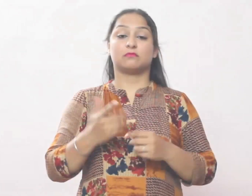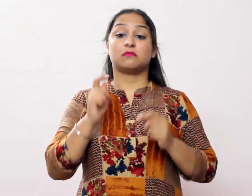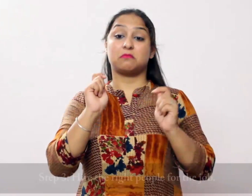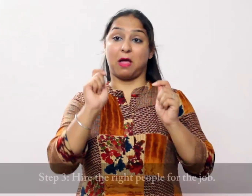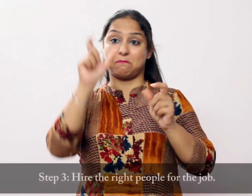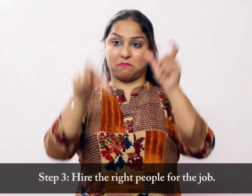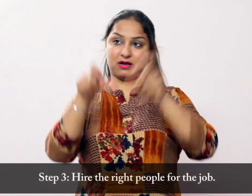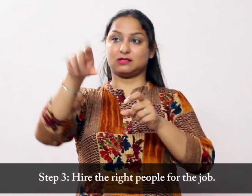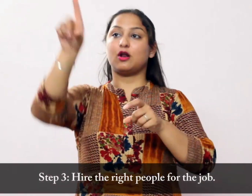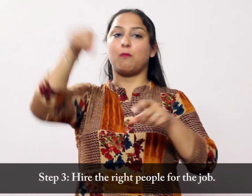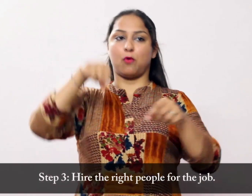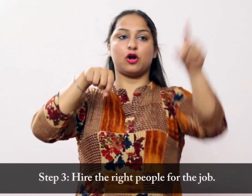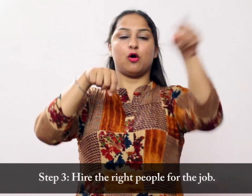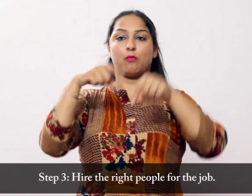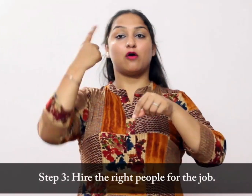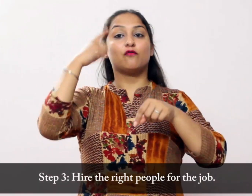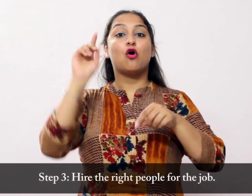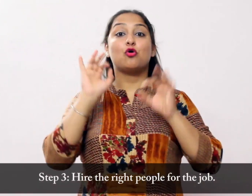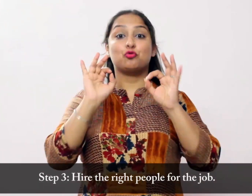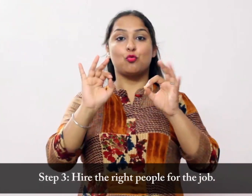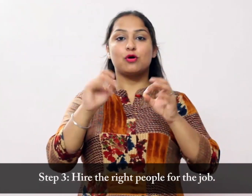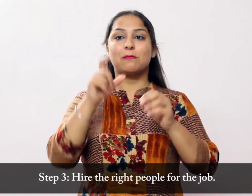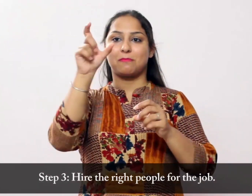Step 3. Hire the right people for the job.